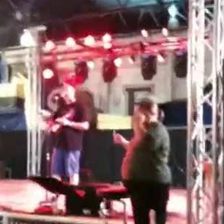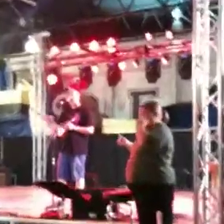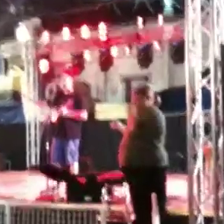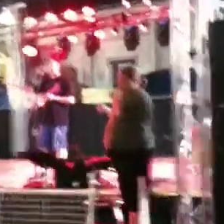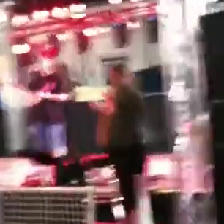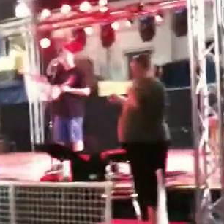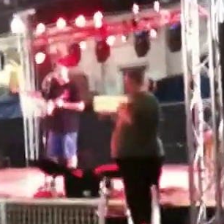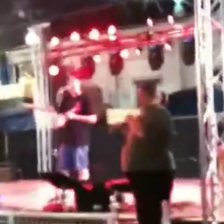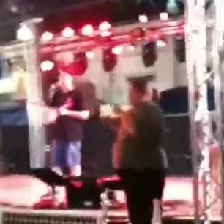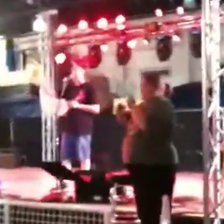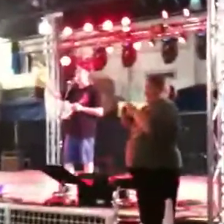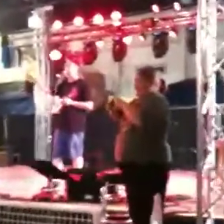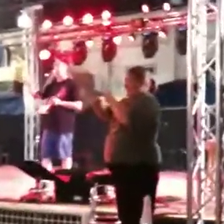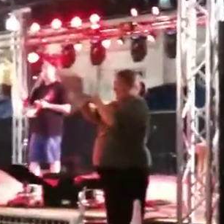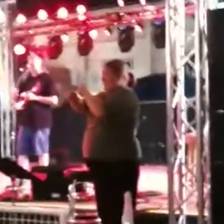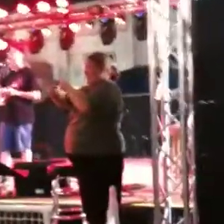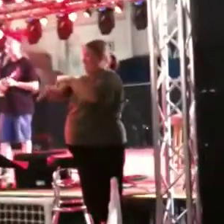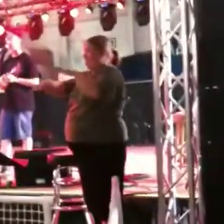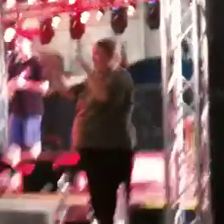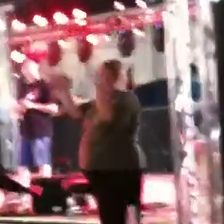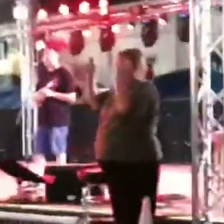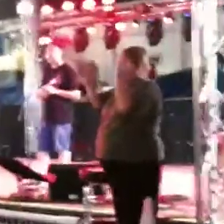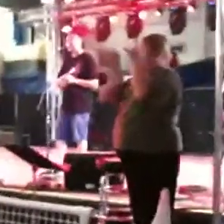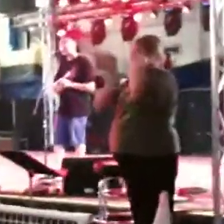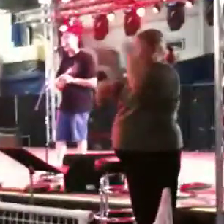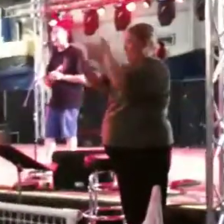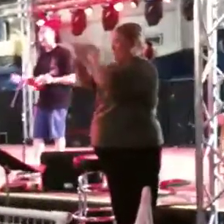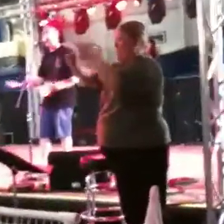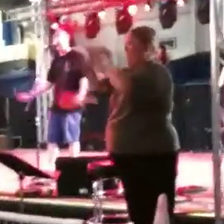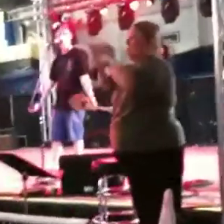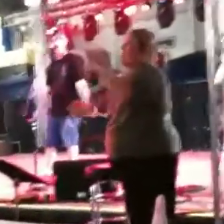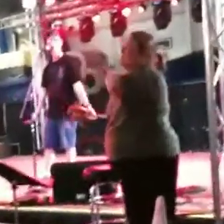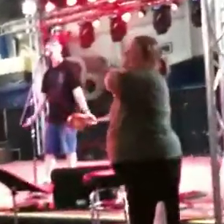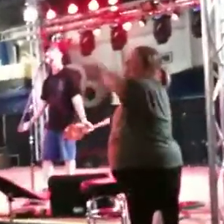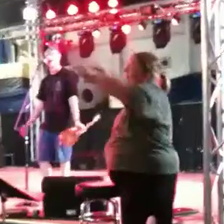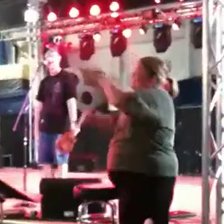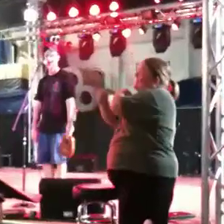I would call security to take care of a couple of these guys, but they are security.